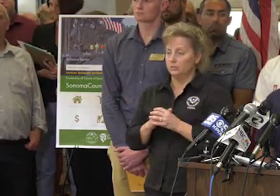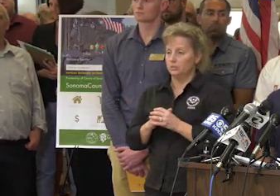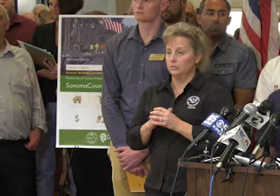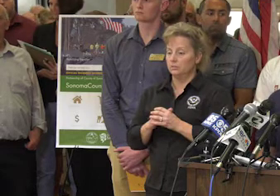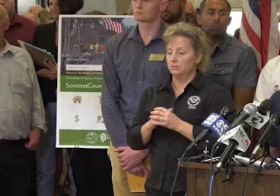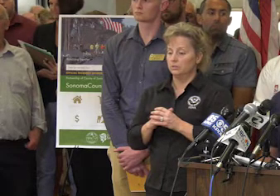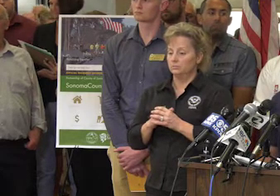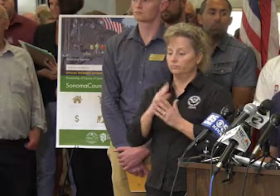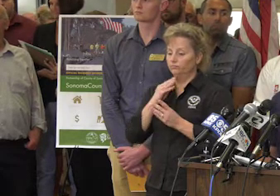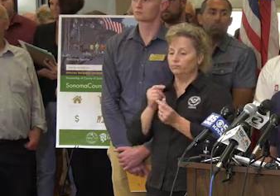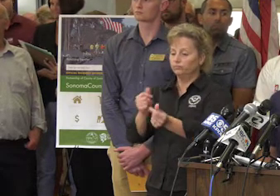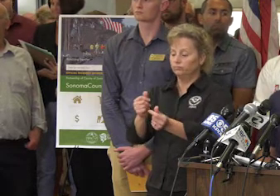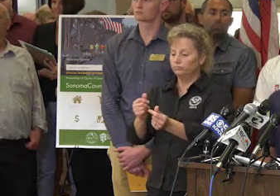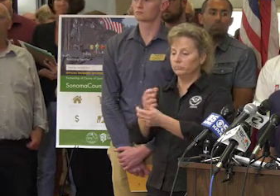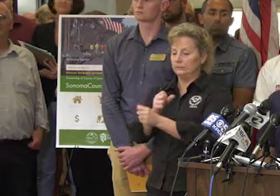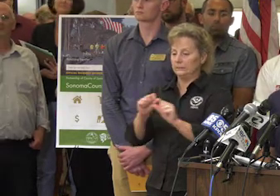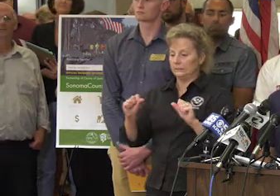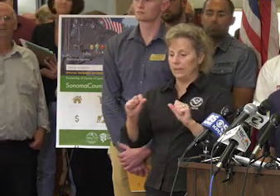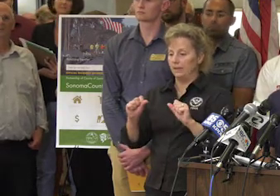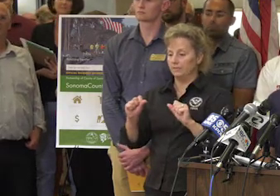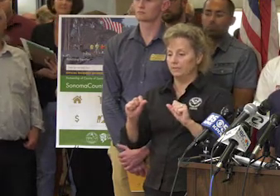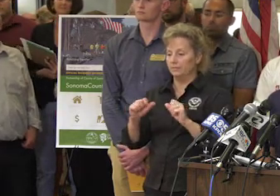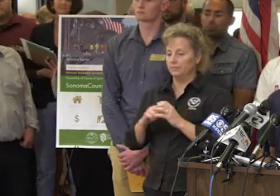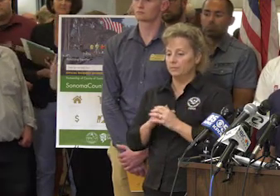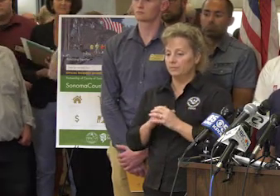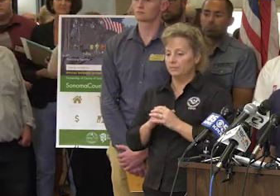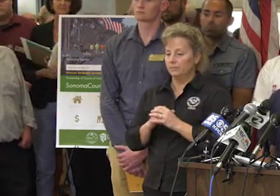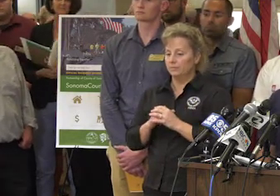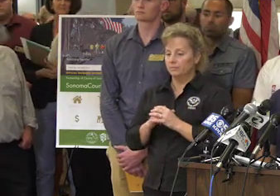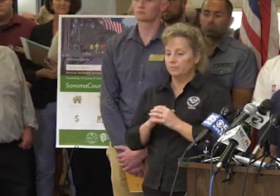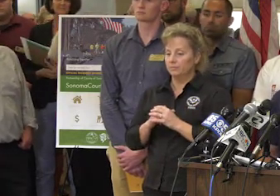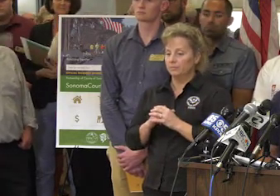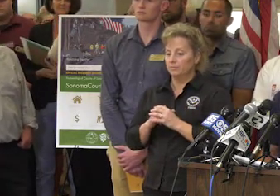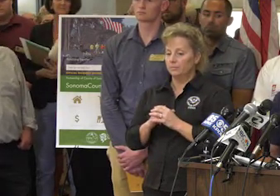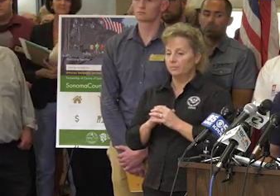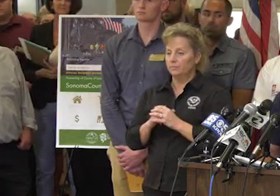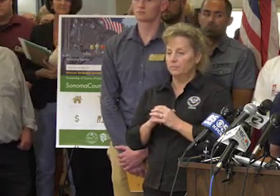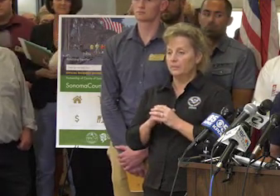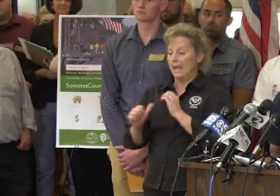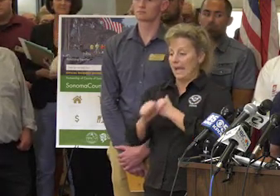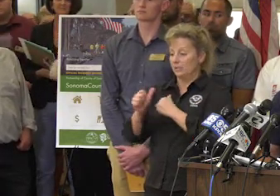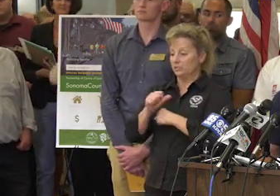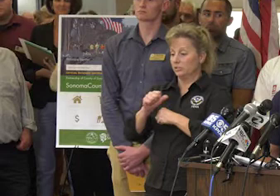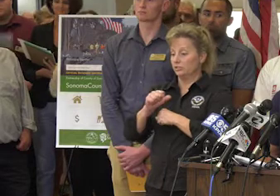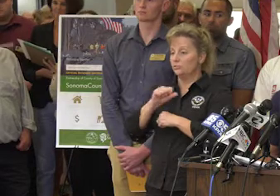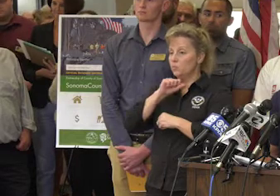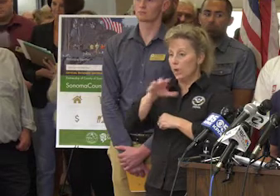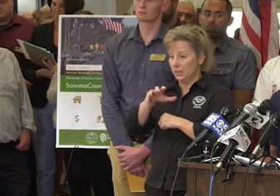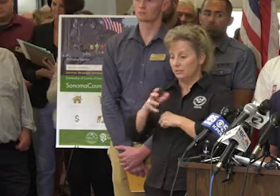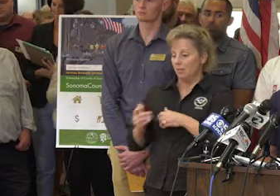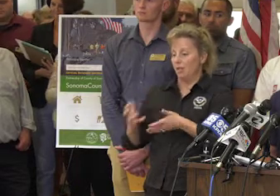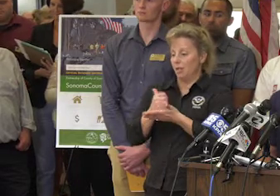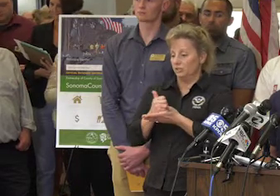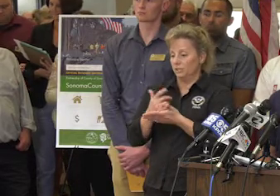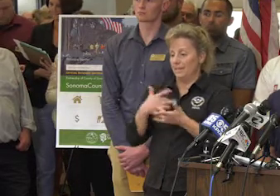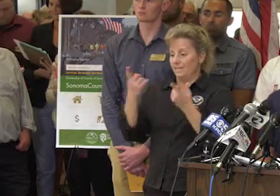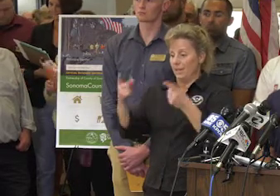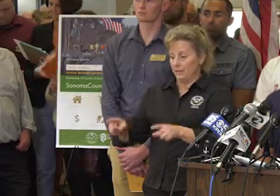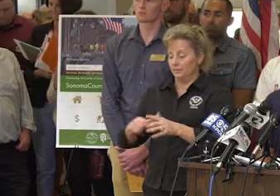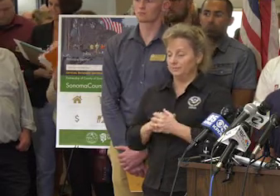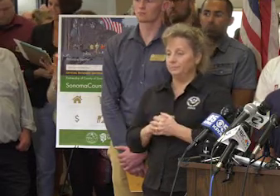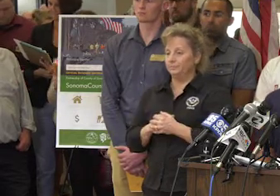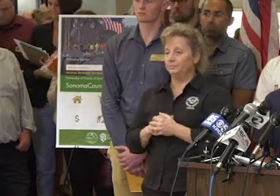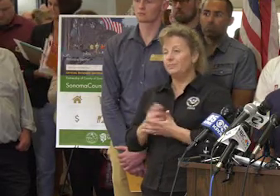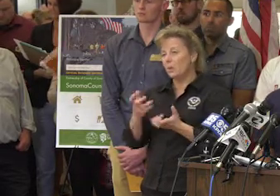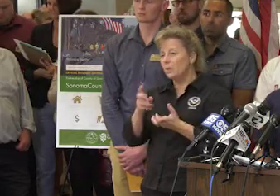very efficient and safe household hazardous waste collection event. I want to speak to this event